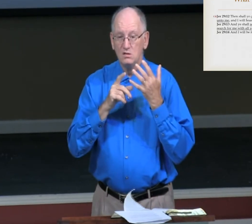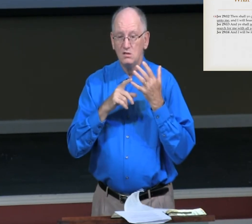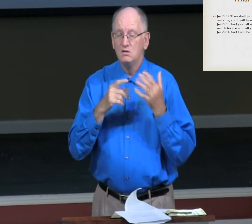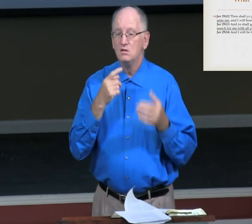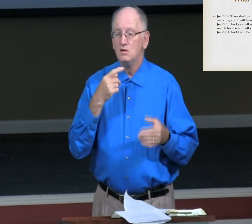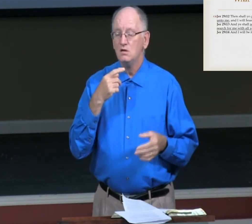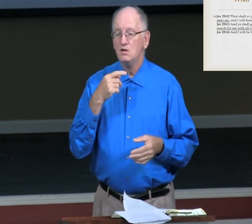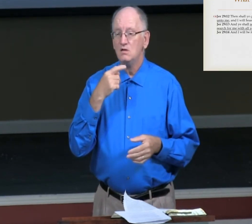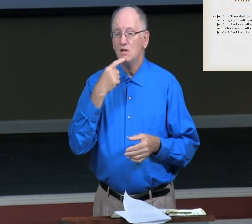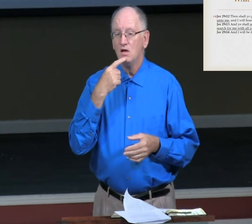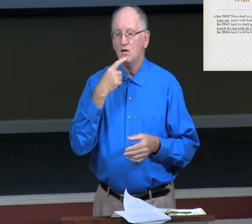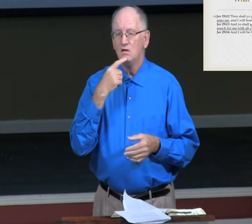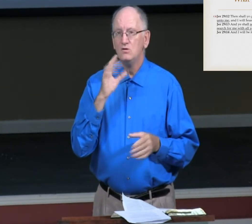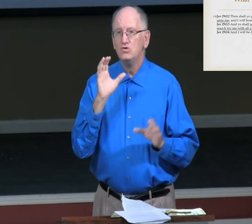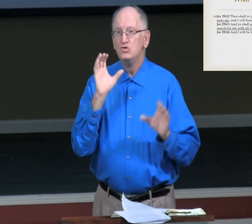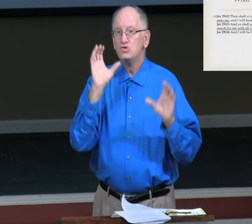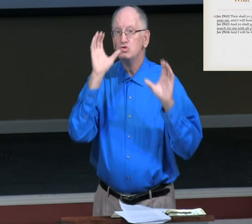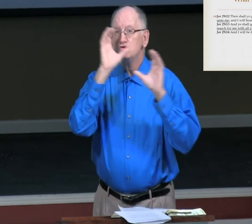And then lastly, it says,